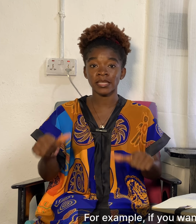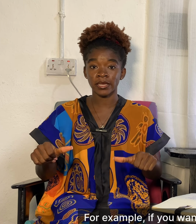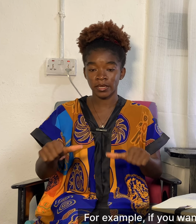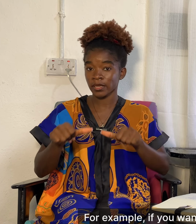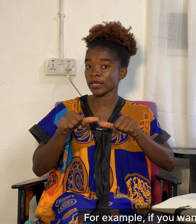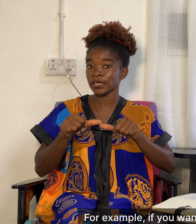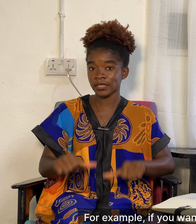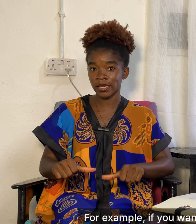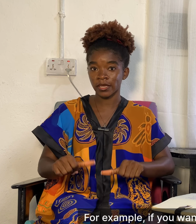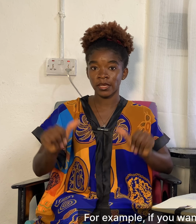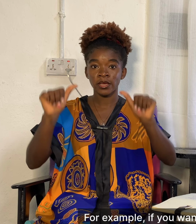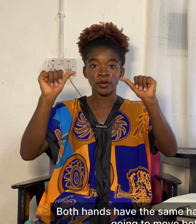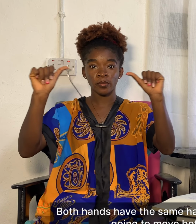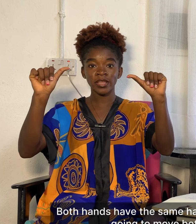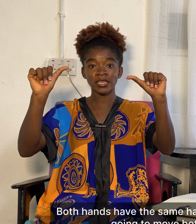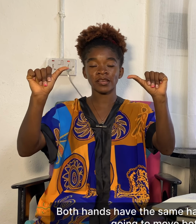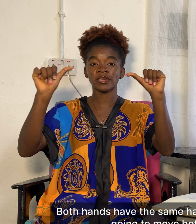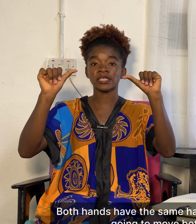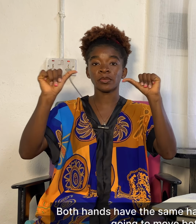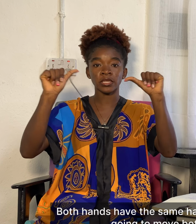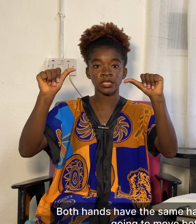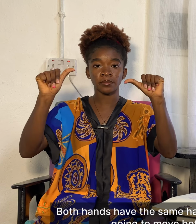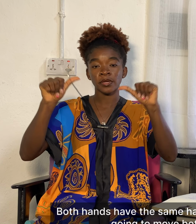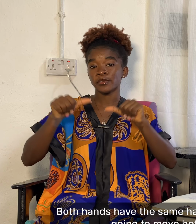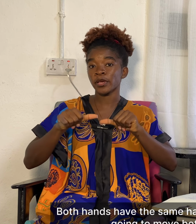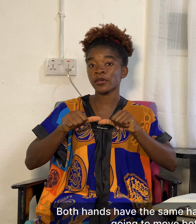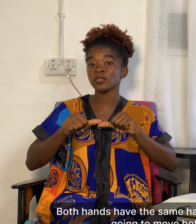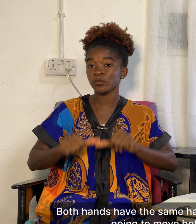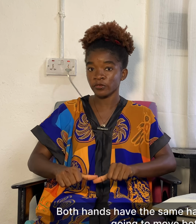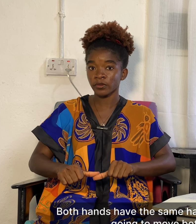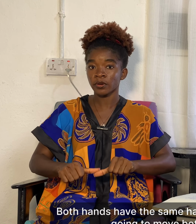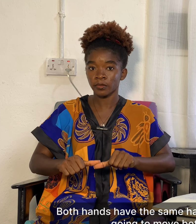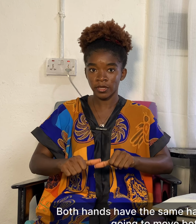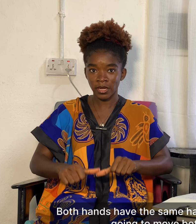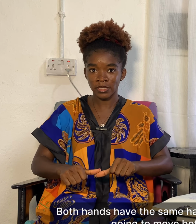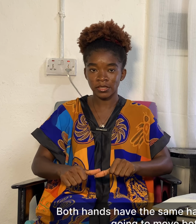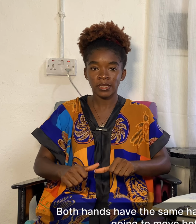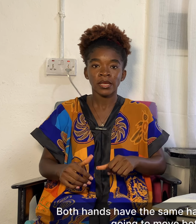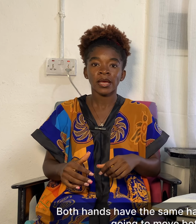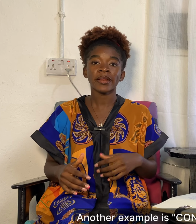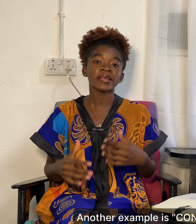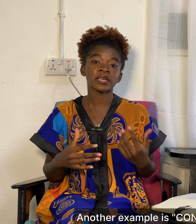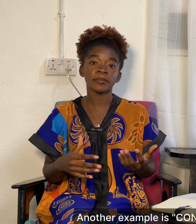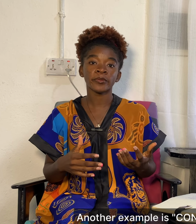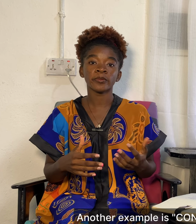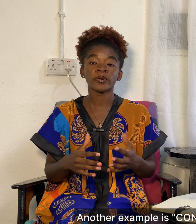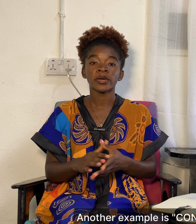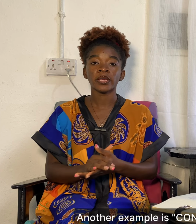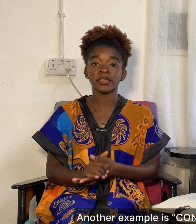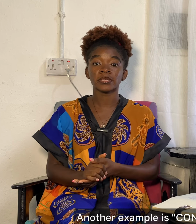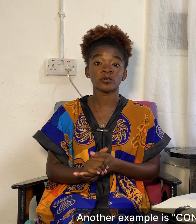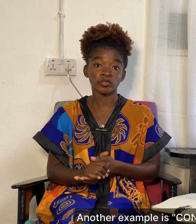stay, stay. Both hands have the same hand shape, so you're going to move both hands. Another example is